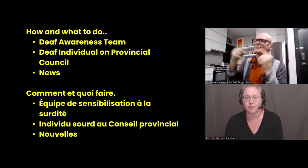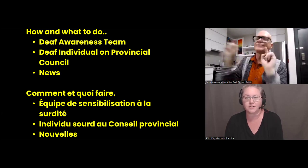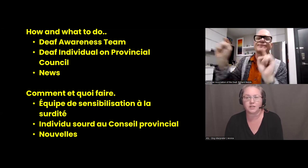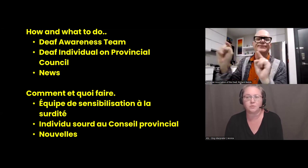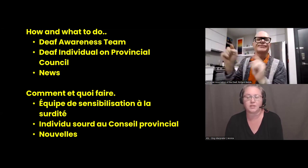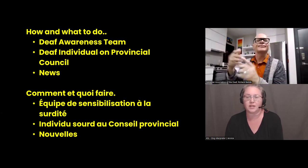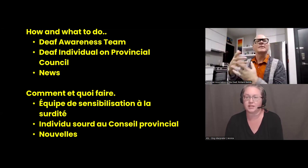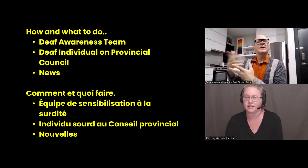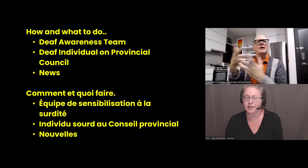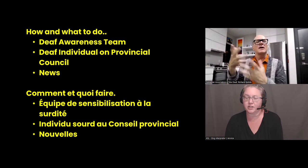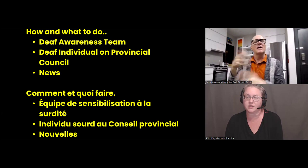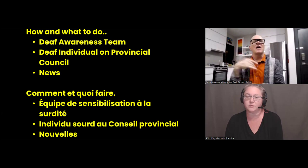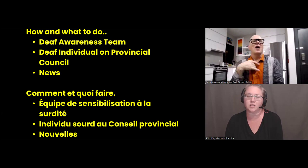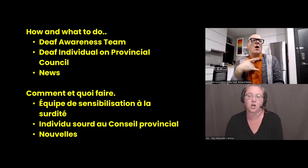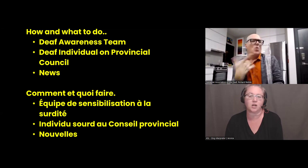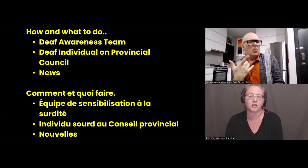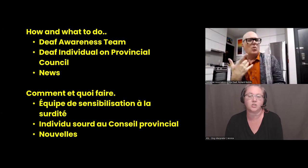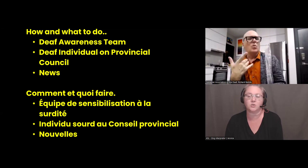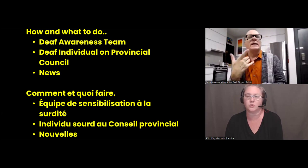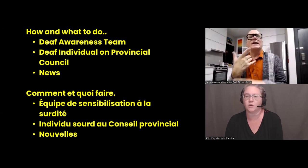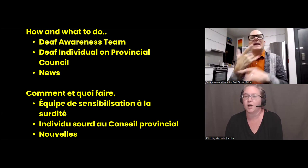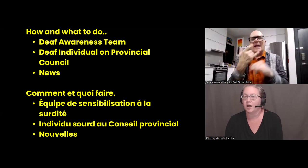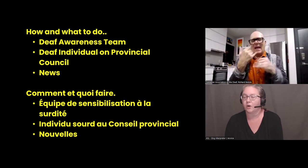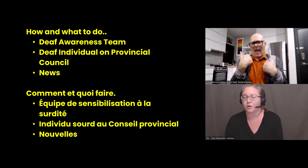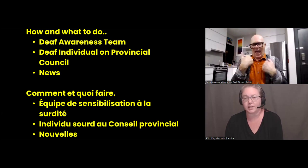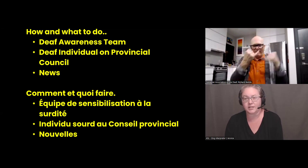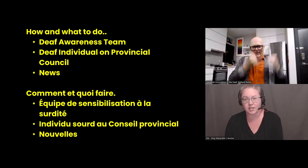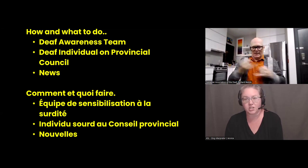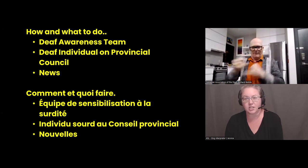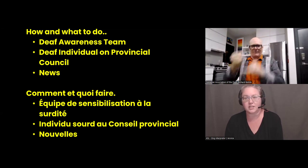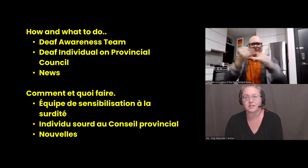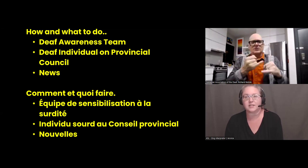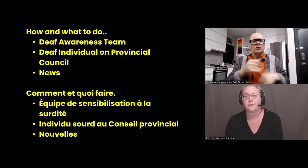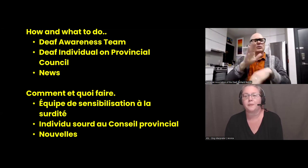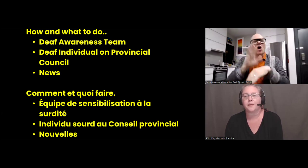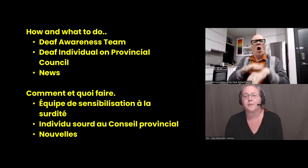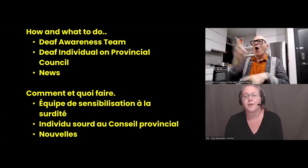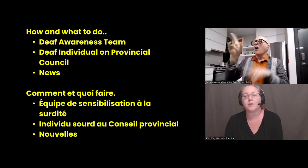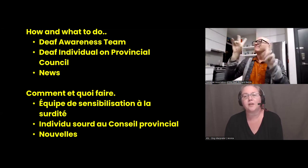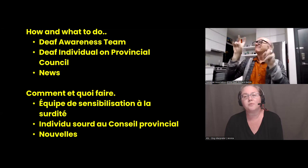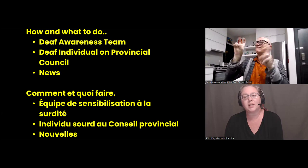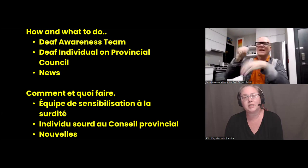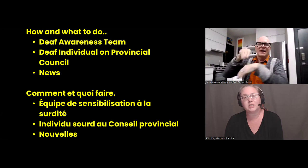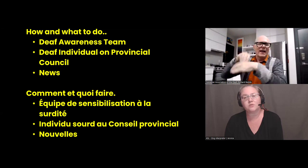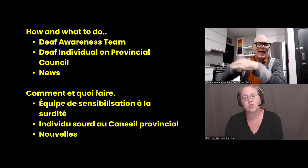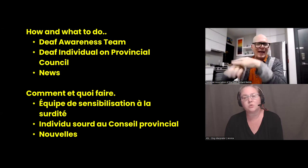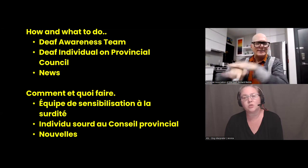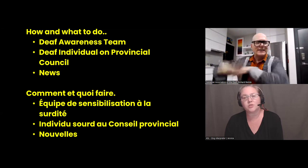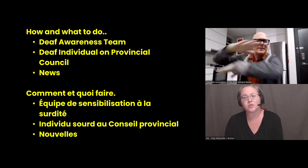awareness team. We send letters, we talk to organizations, and we have many individuals